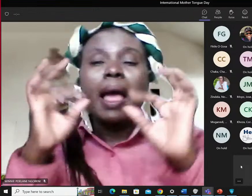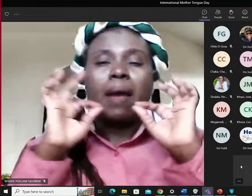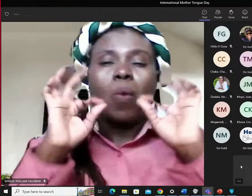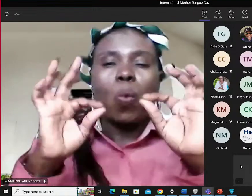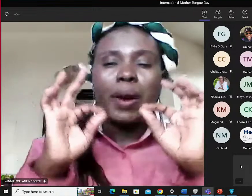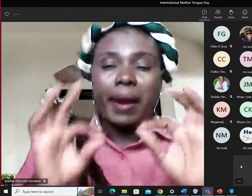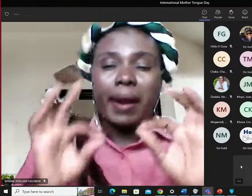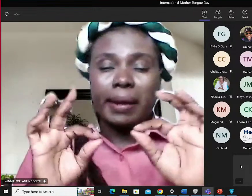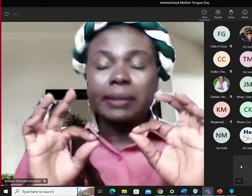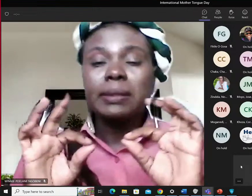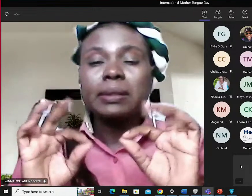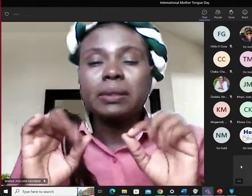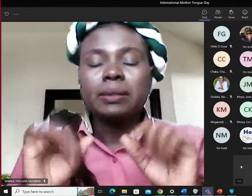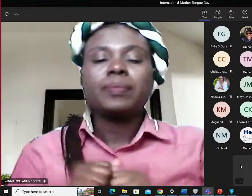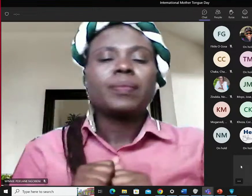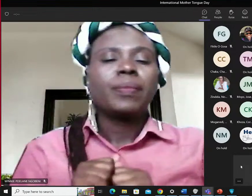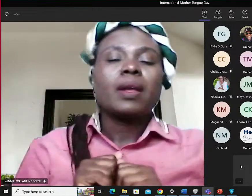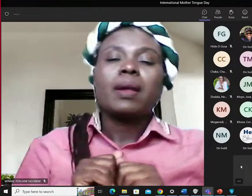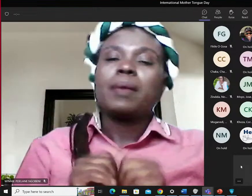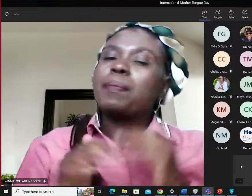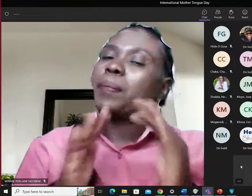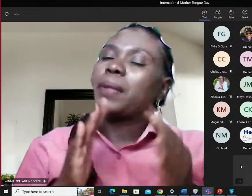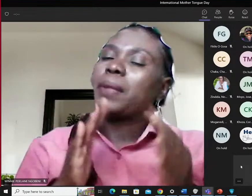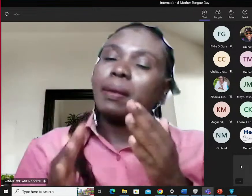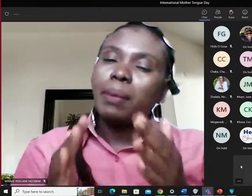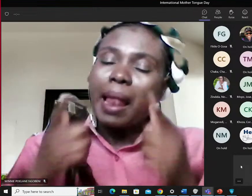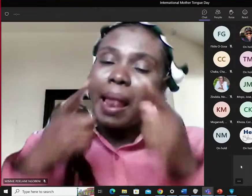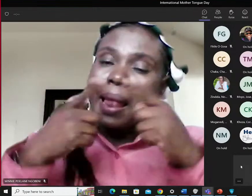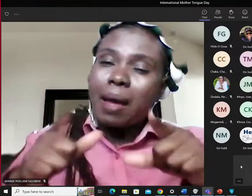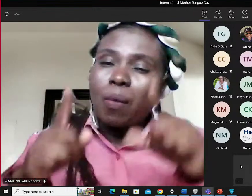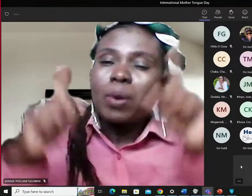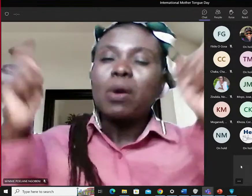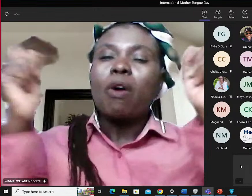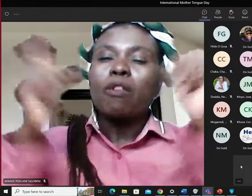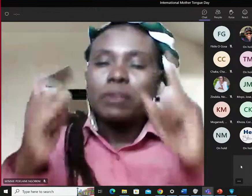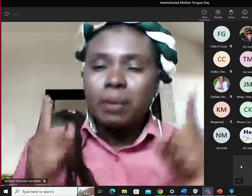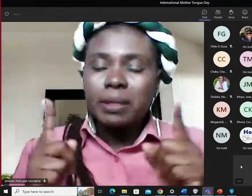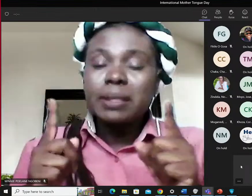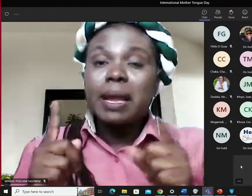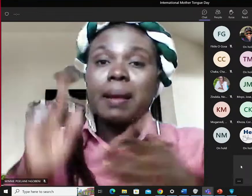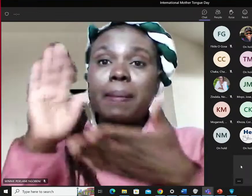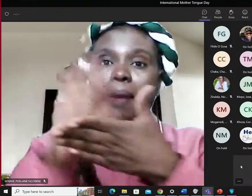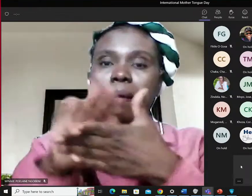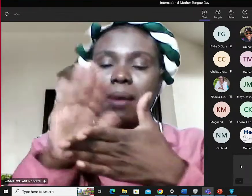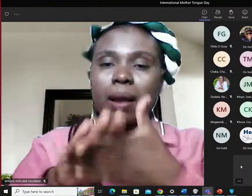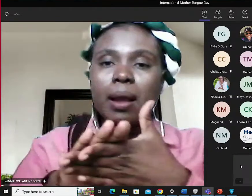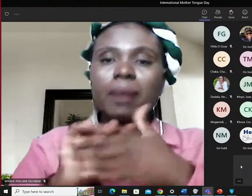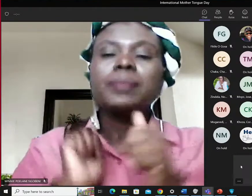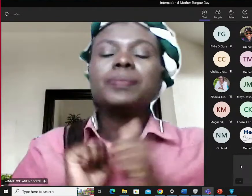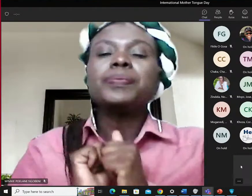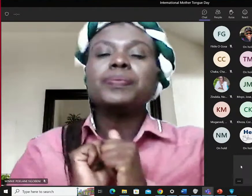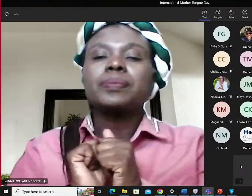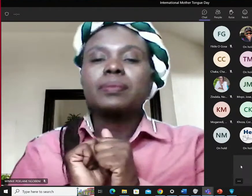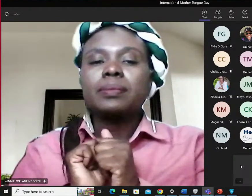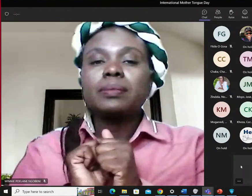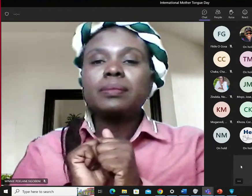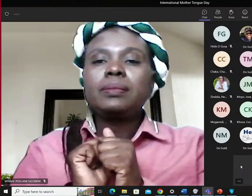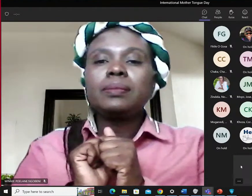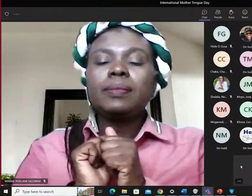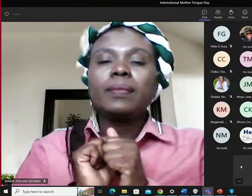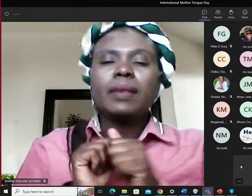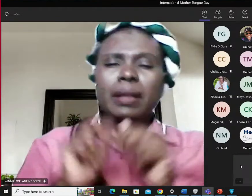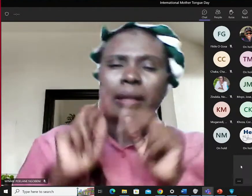just for language of special purposes. The view was that these languages could be used to